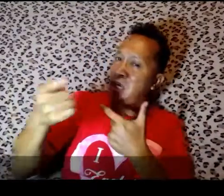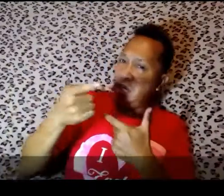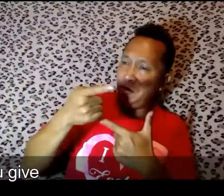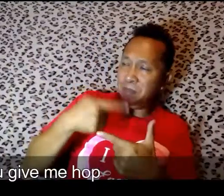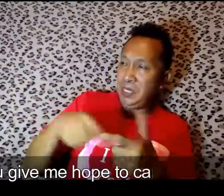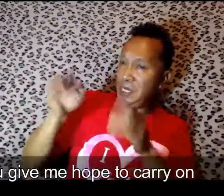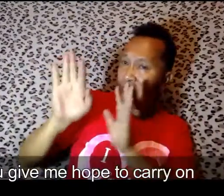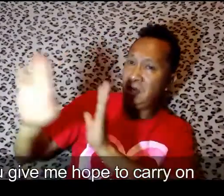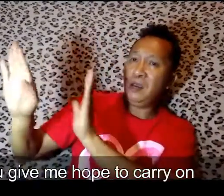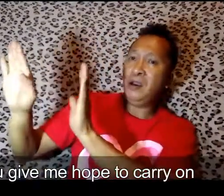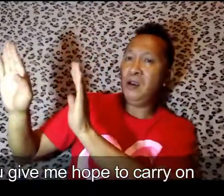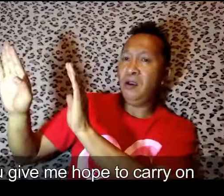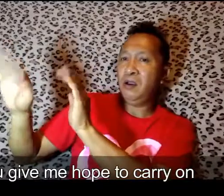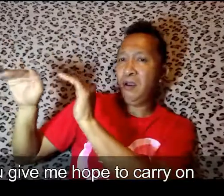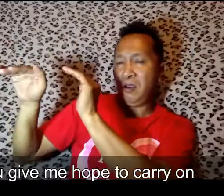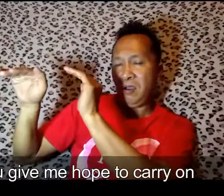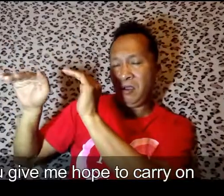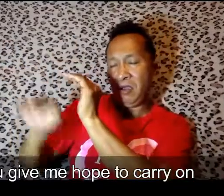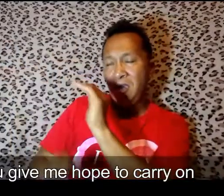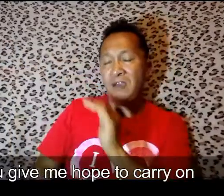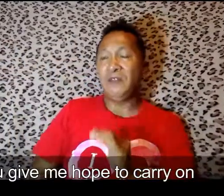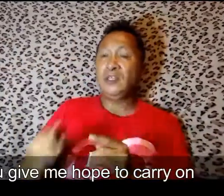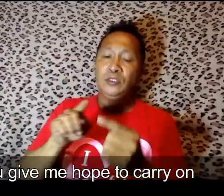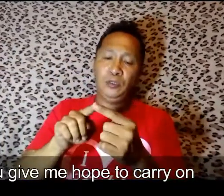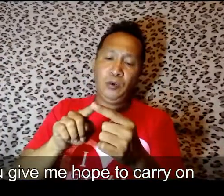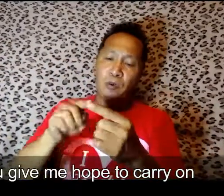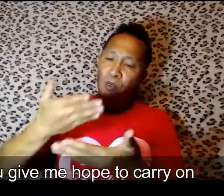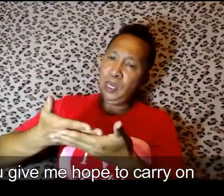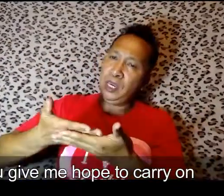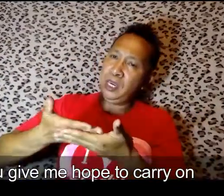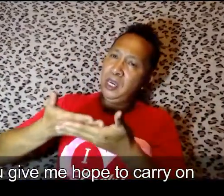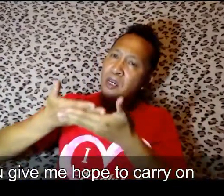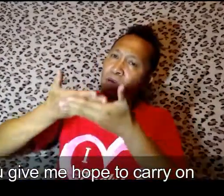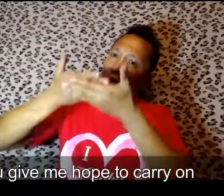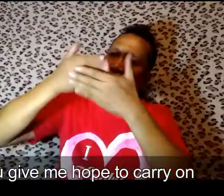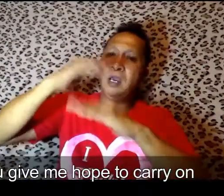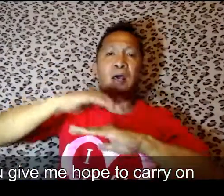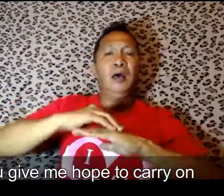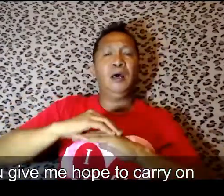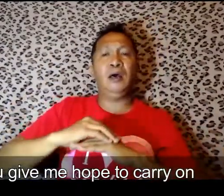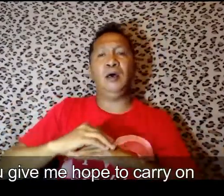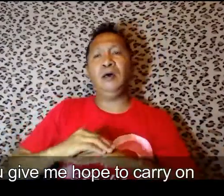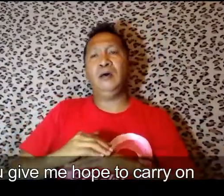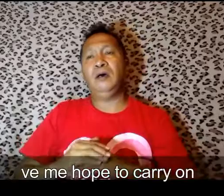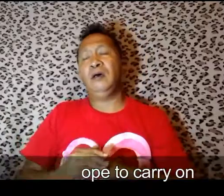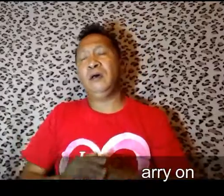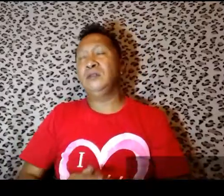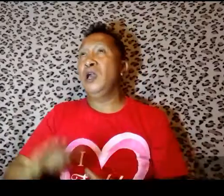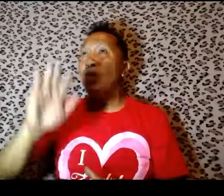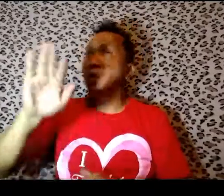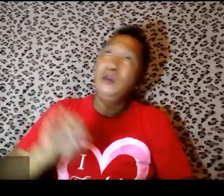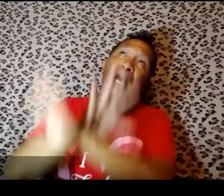give me hope To carry on